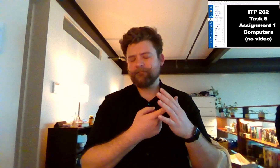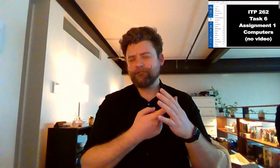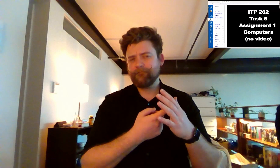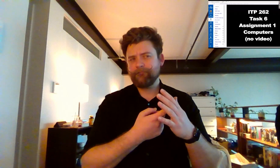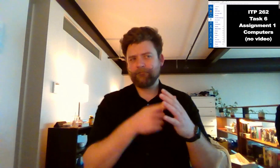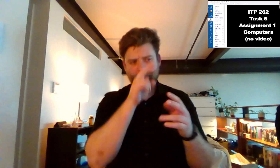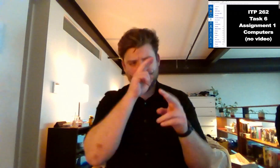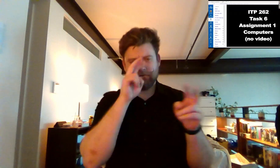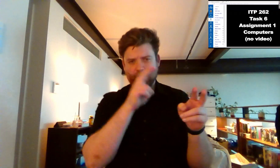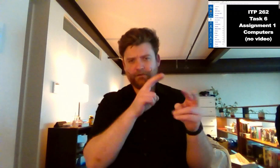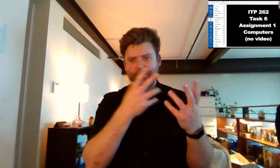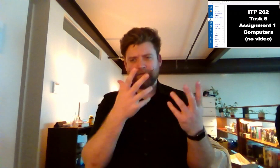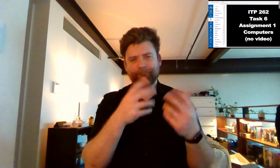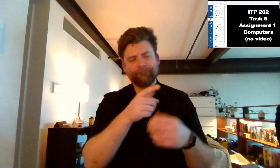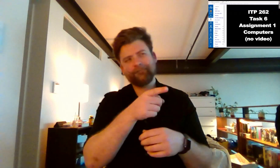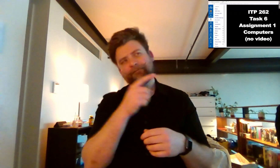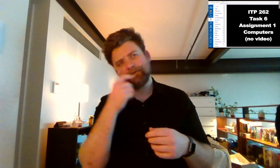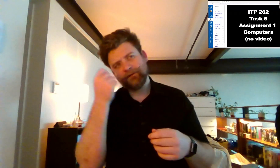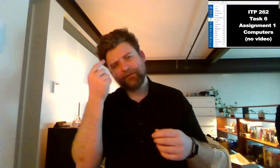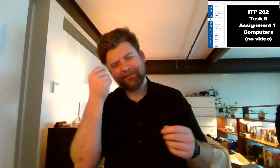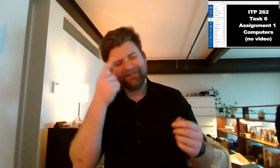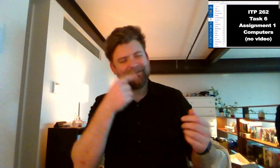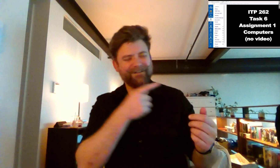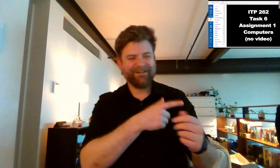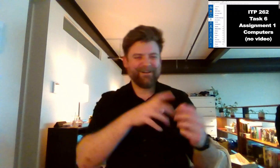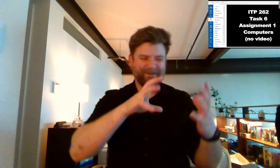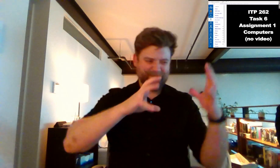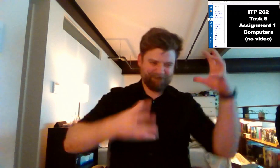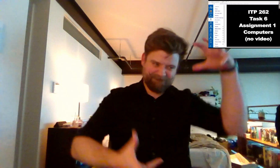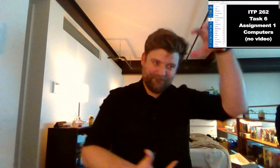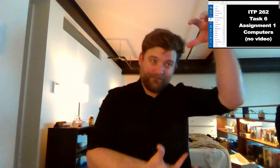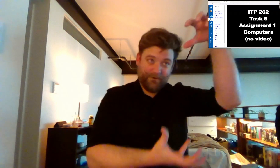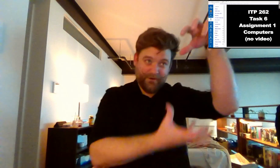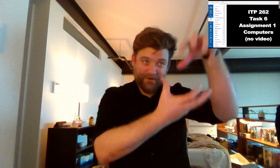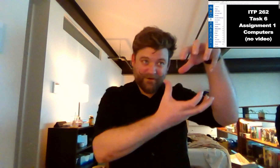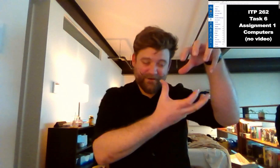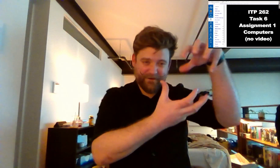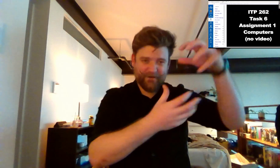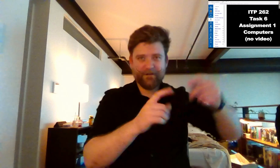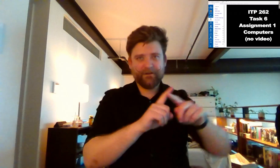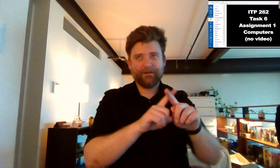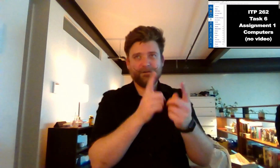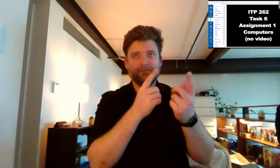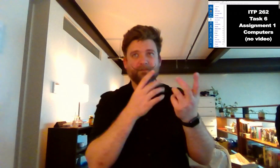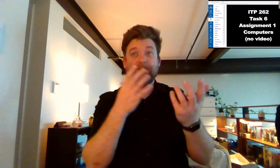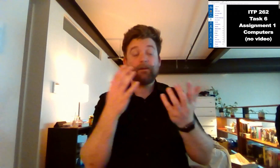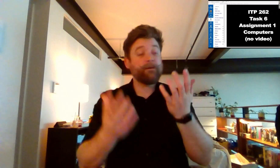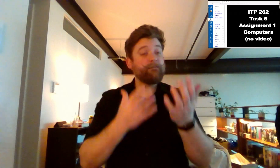when they're really close together, you know, or a small paragraph, you think, oh, about 5 seconds, I can read that.